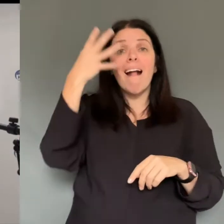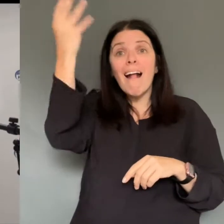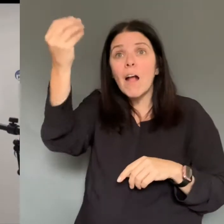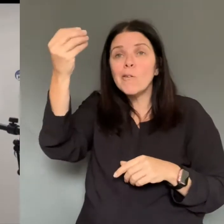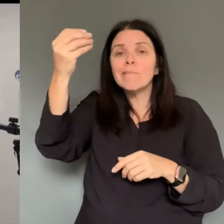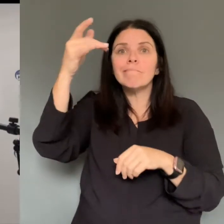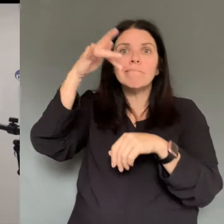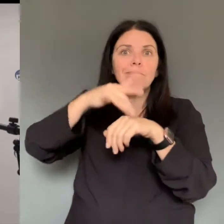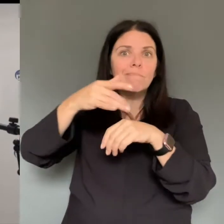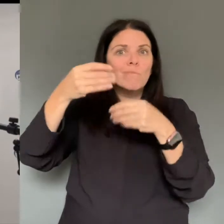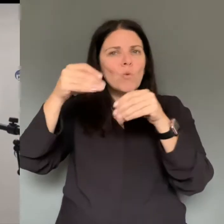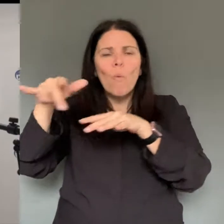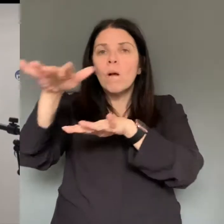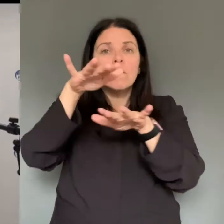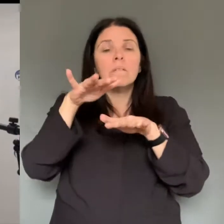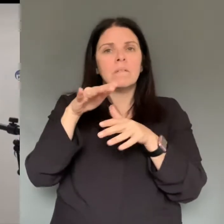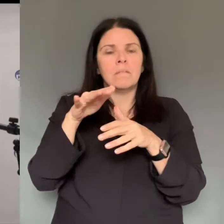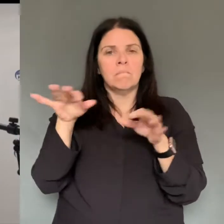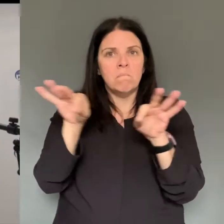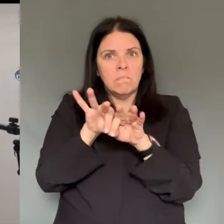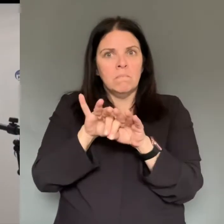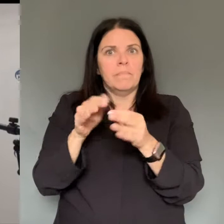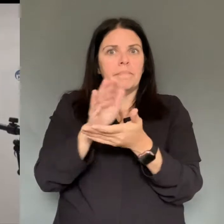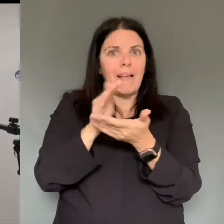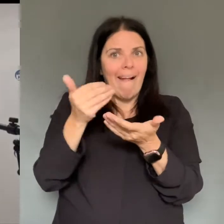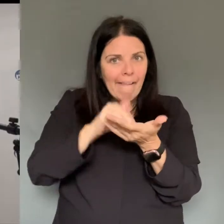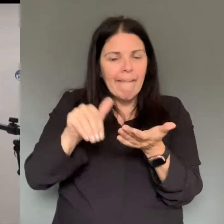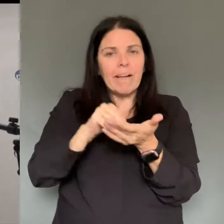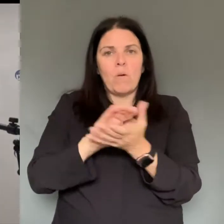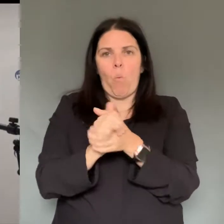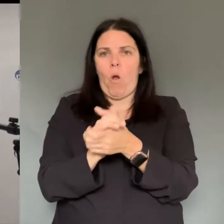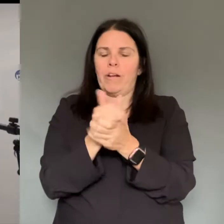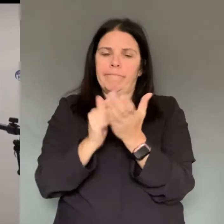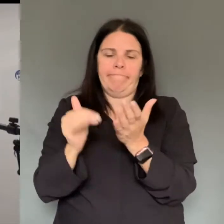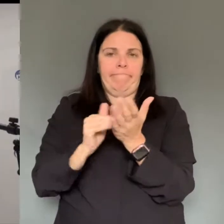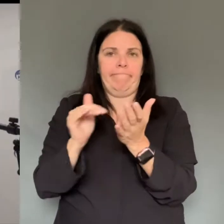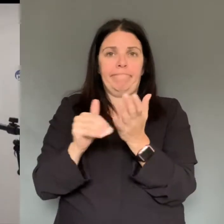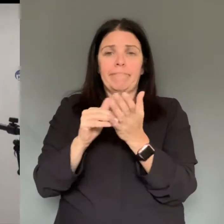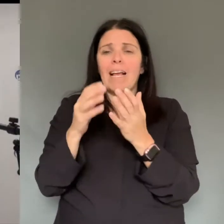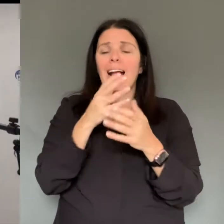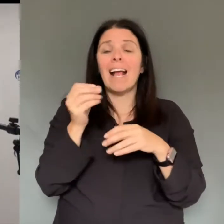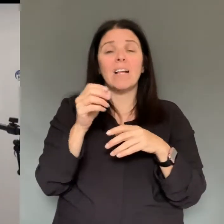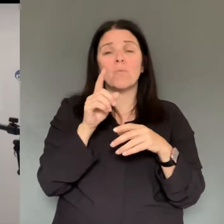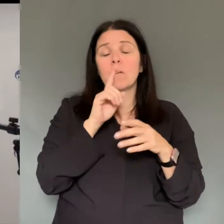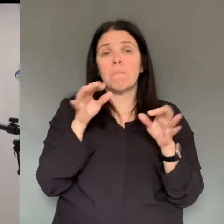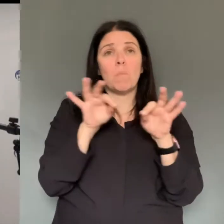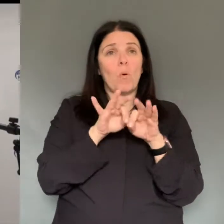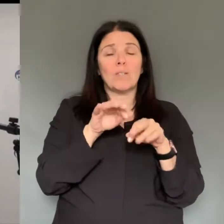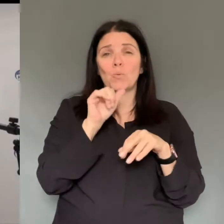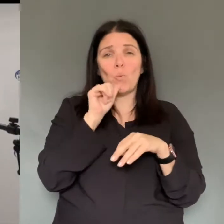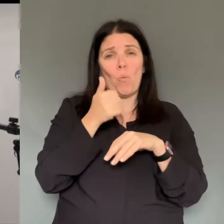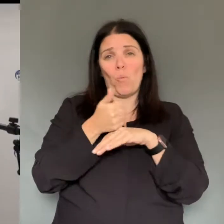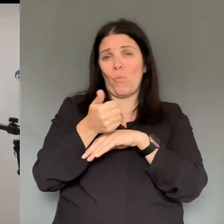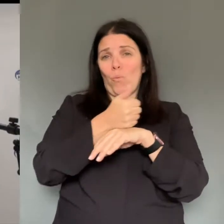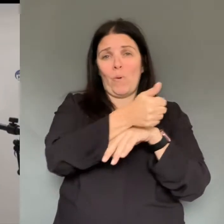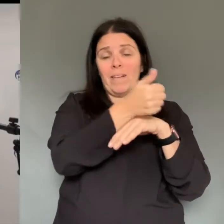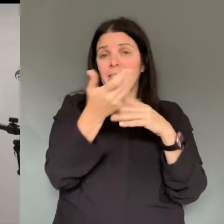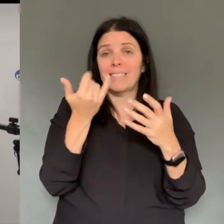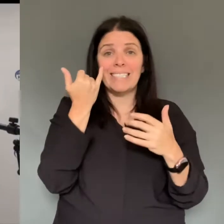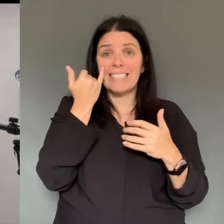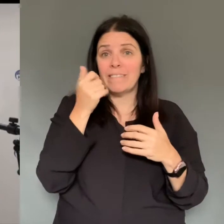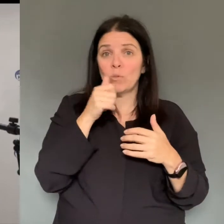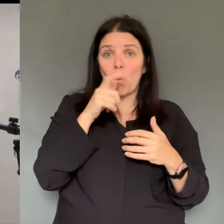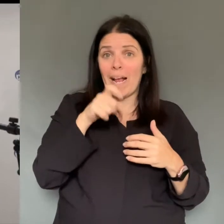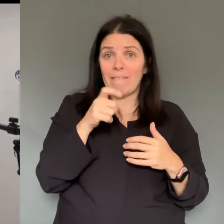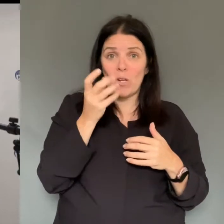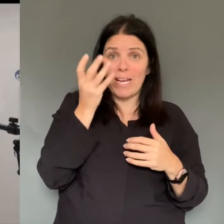Question from the Windsor Star. Dr. Ahmed, you mentioned yesterday that we